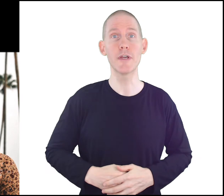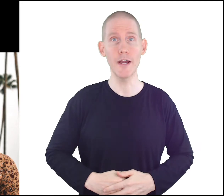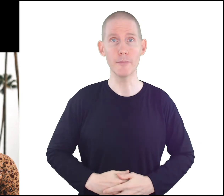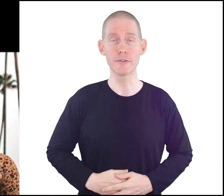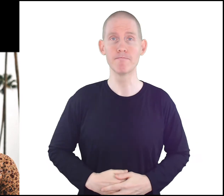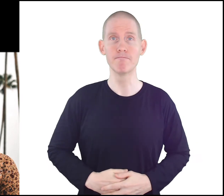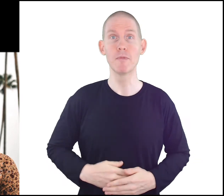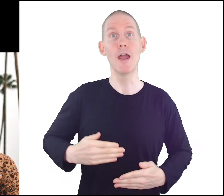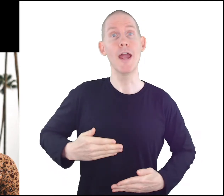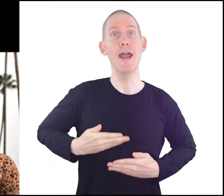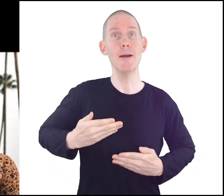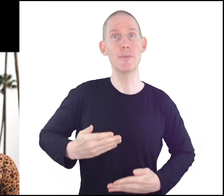times. Happy.